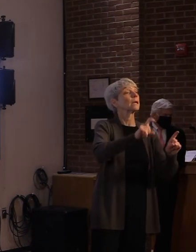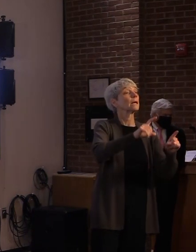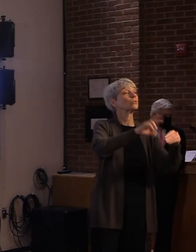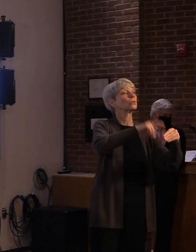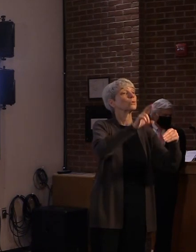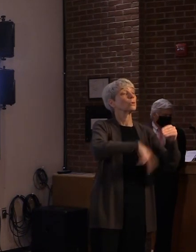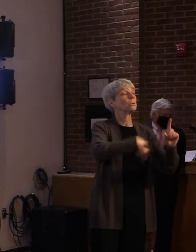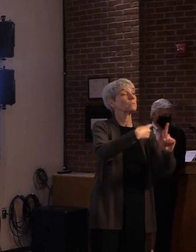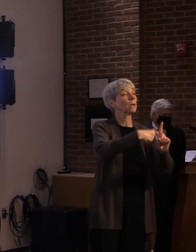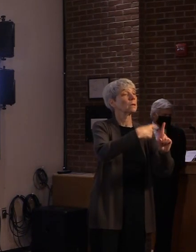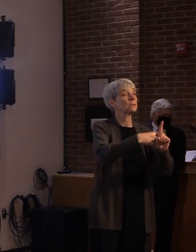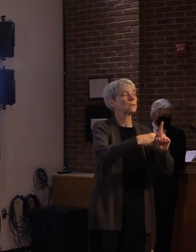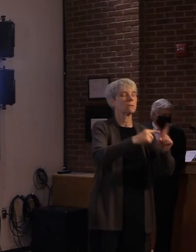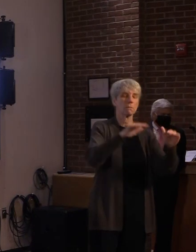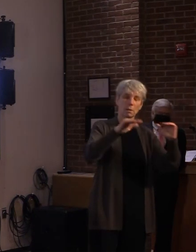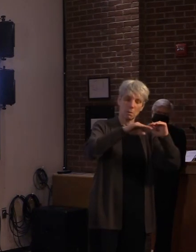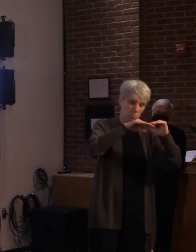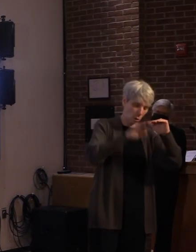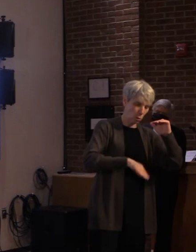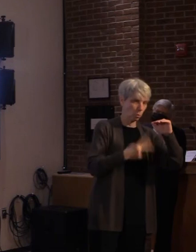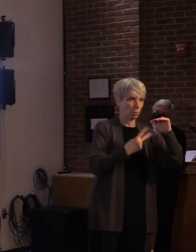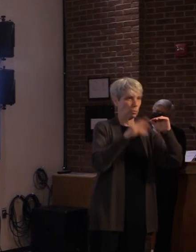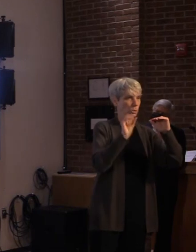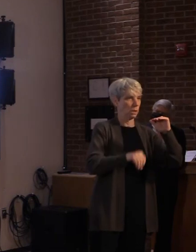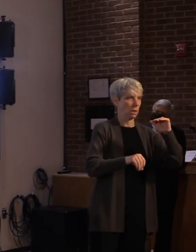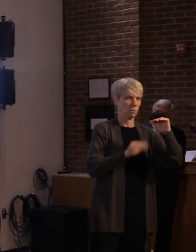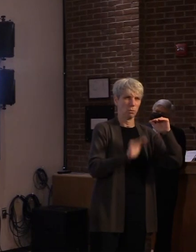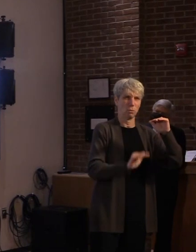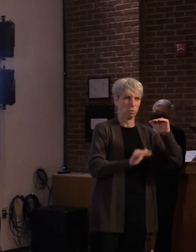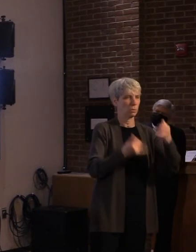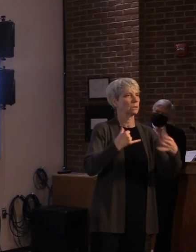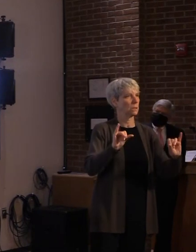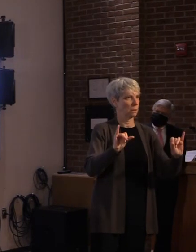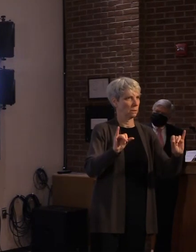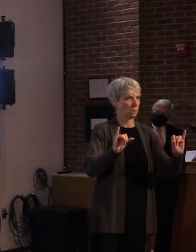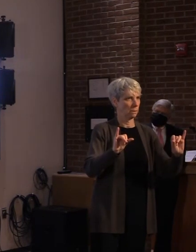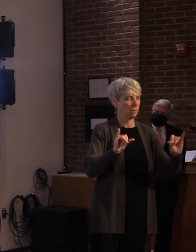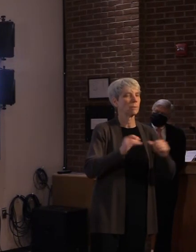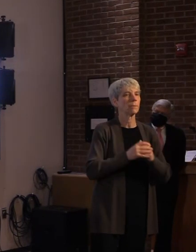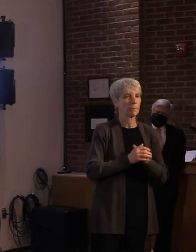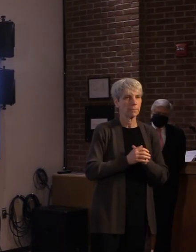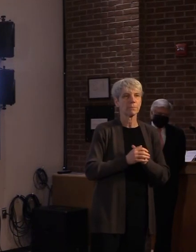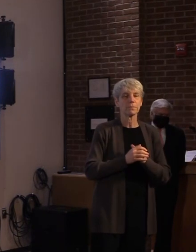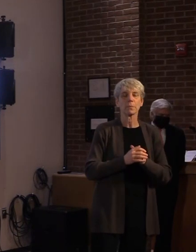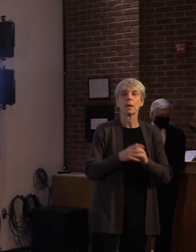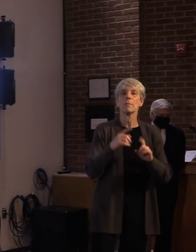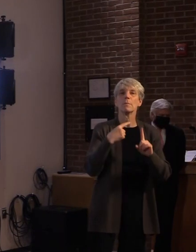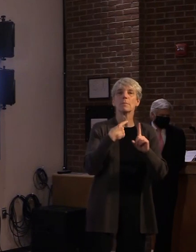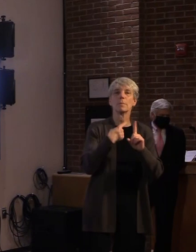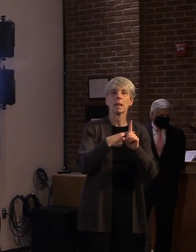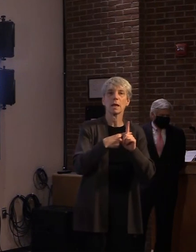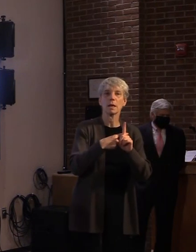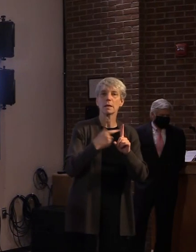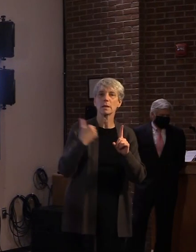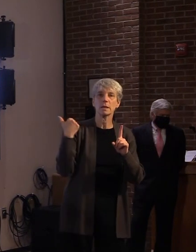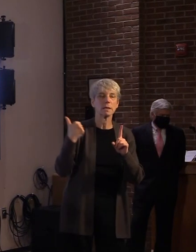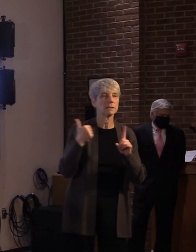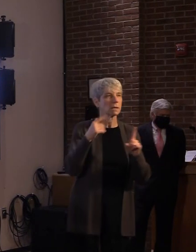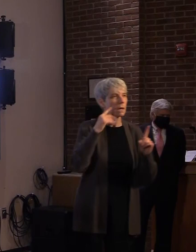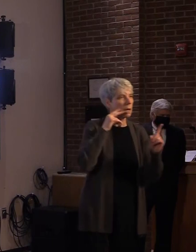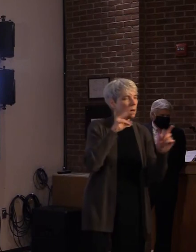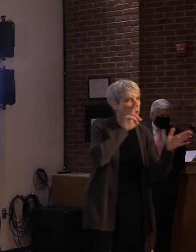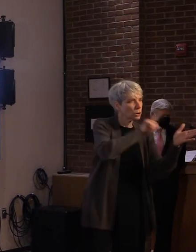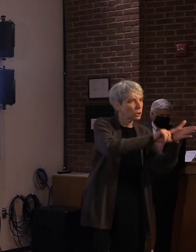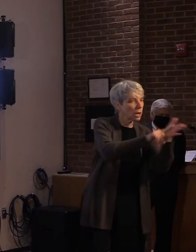low, well below 2%. And we continue to have very similar syndromic surveillance